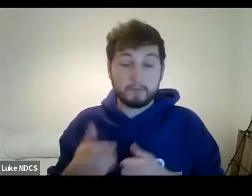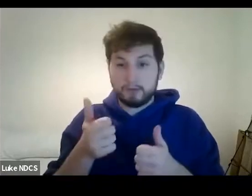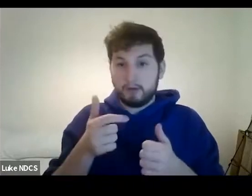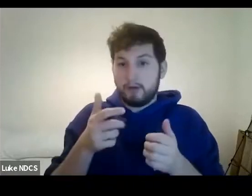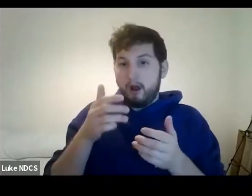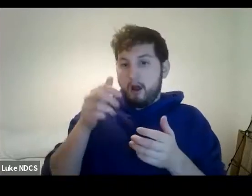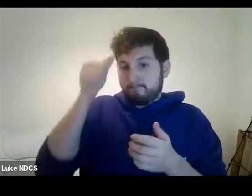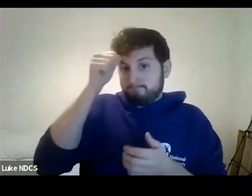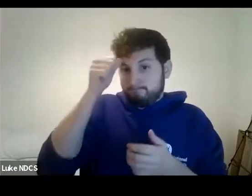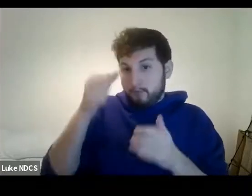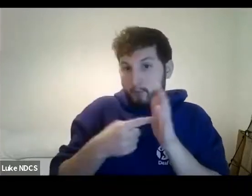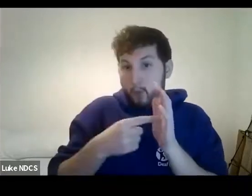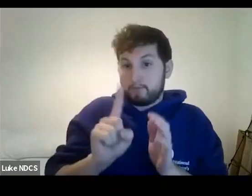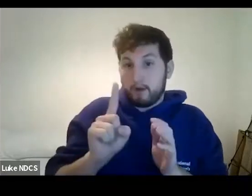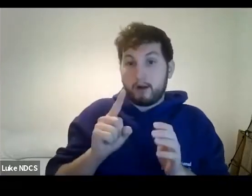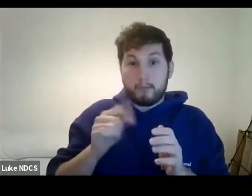Okay.